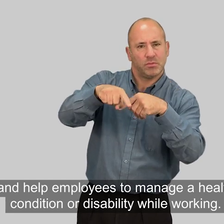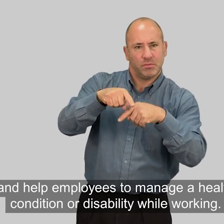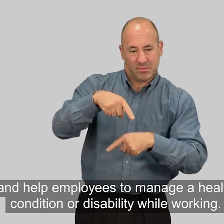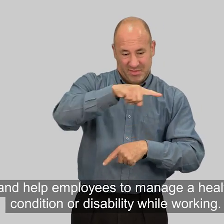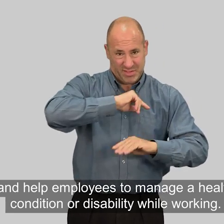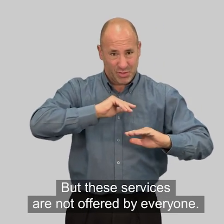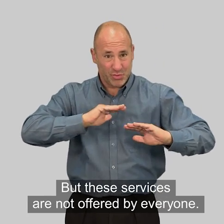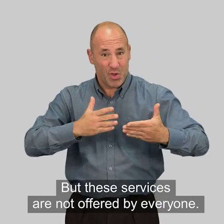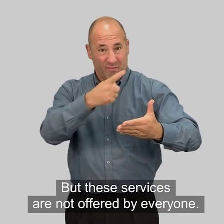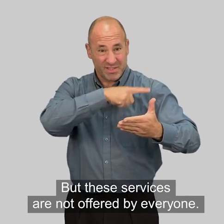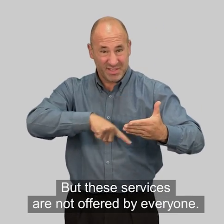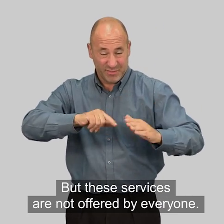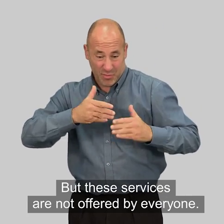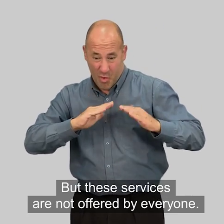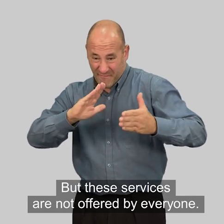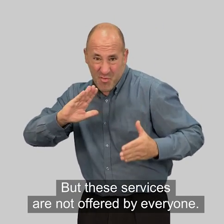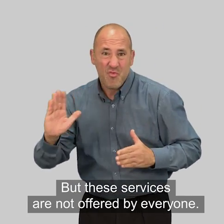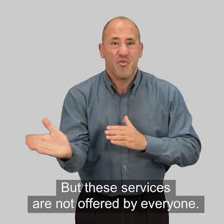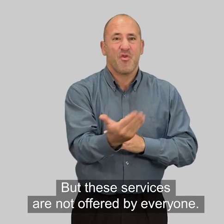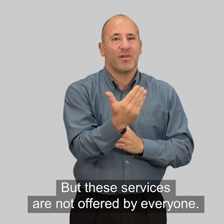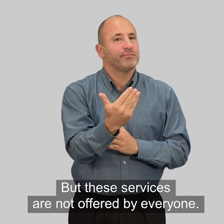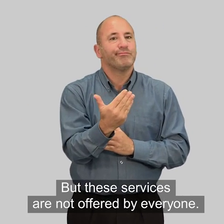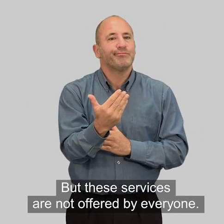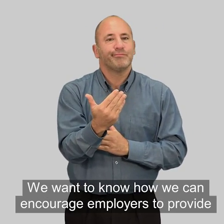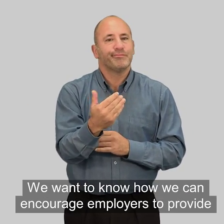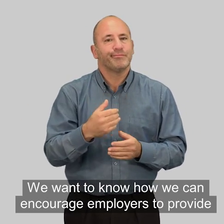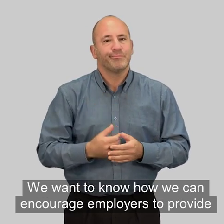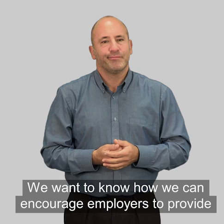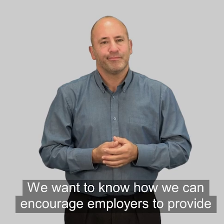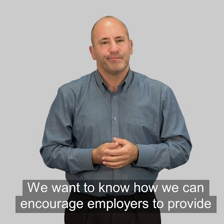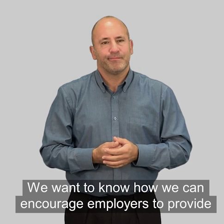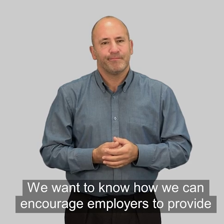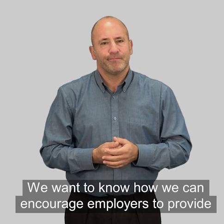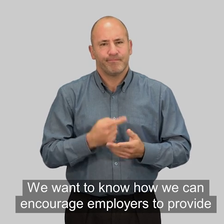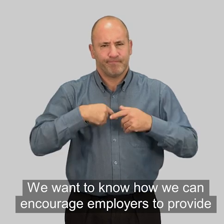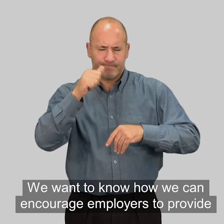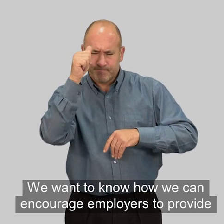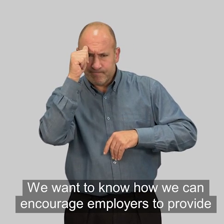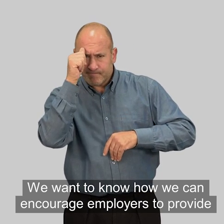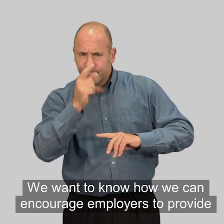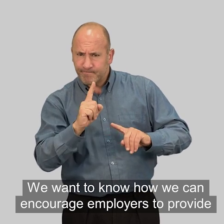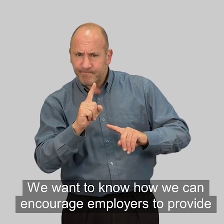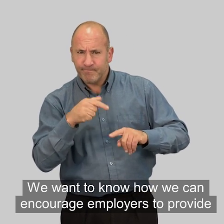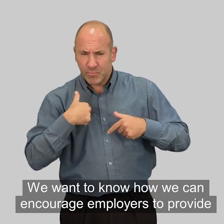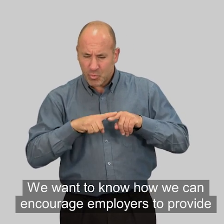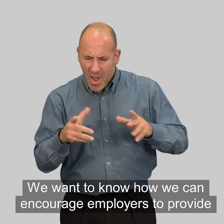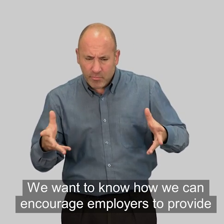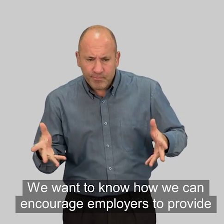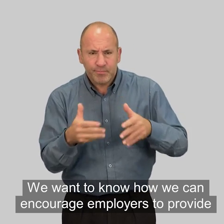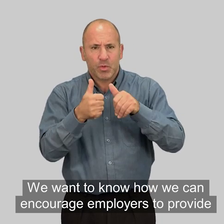But these services are not offered by everyone. We want to know how we can encourage employers to